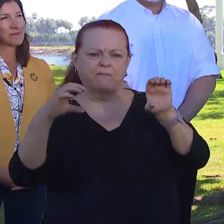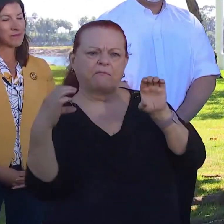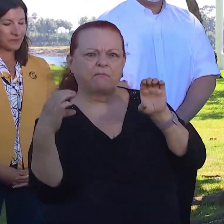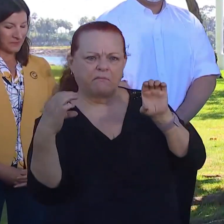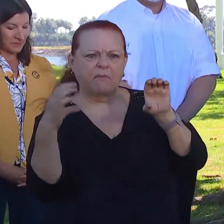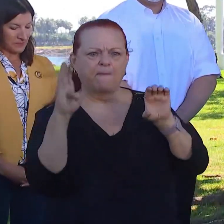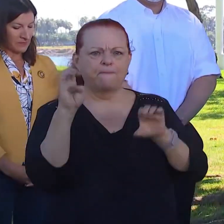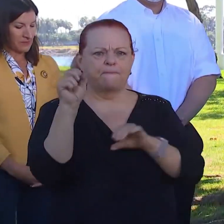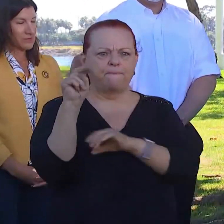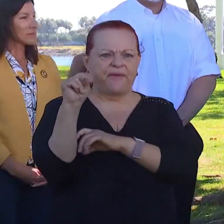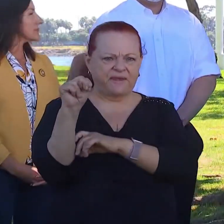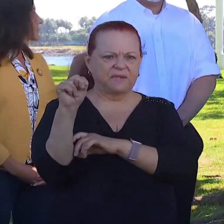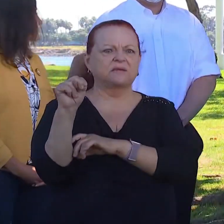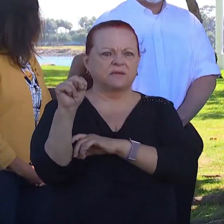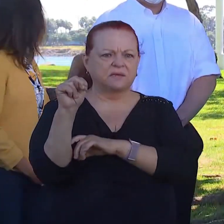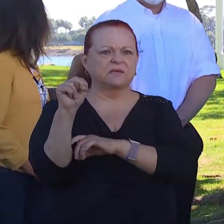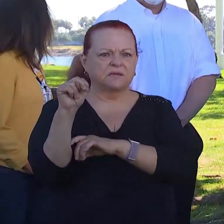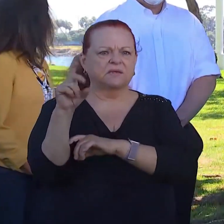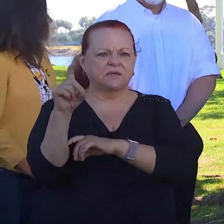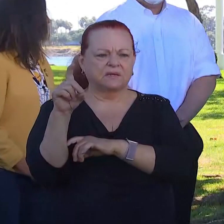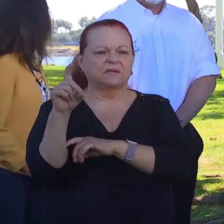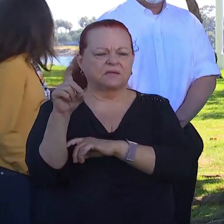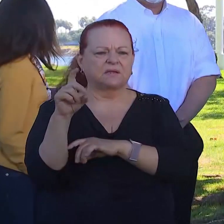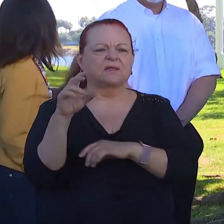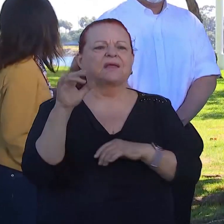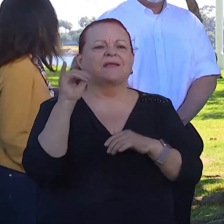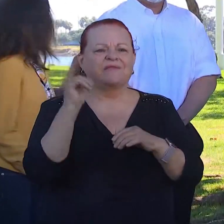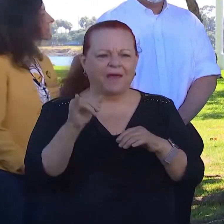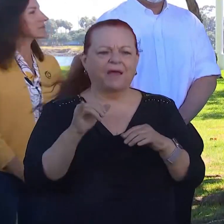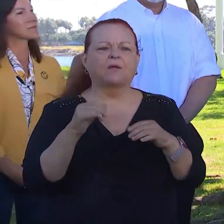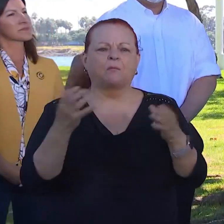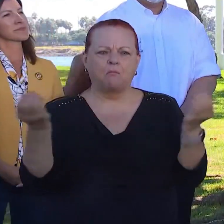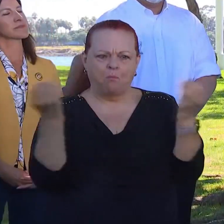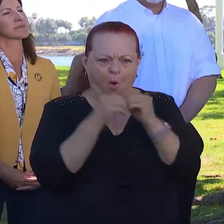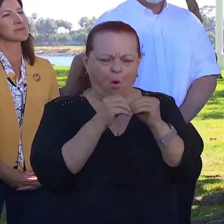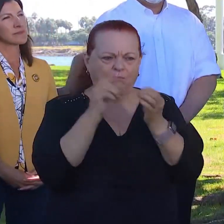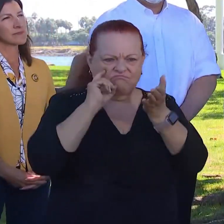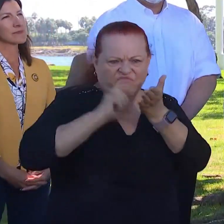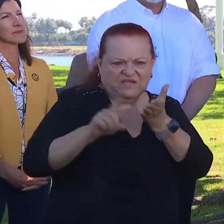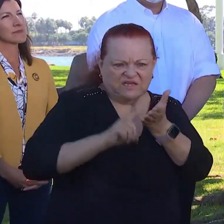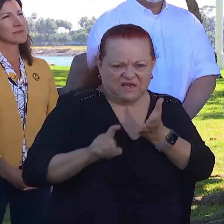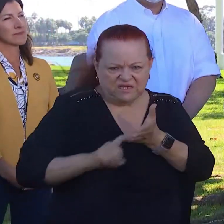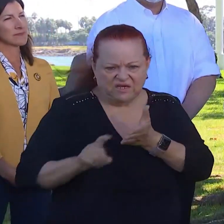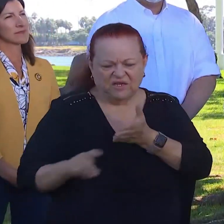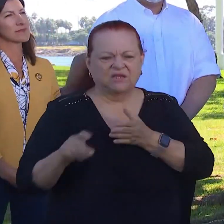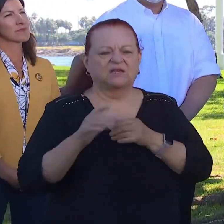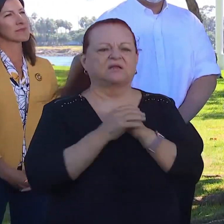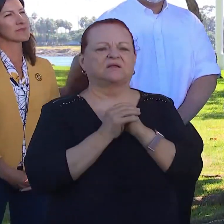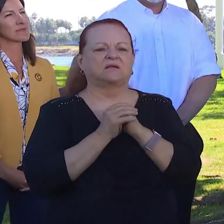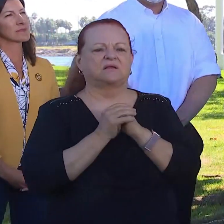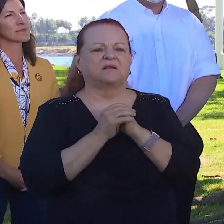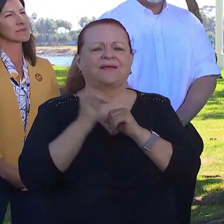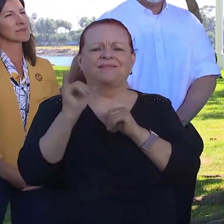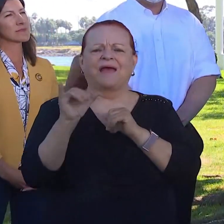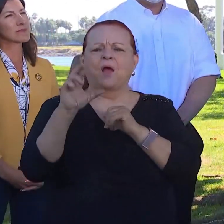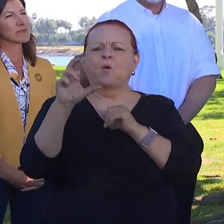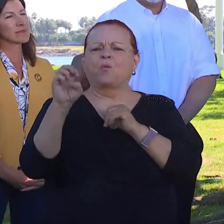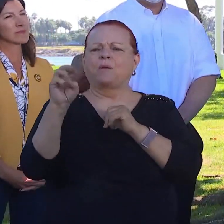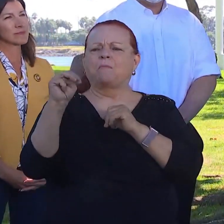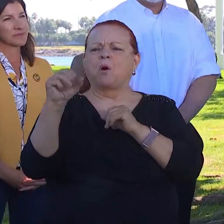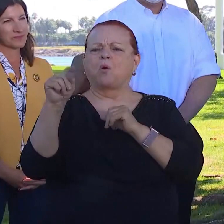pipeline, which resulted in further investigation by that remotely operated vehicle. Upon